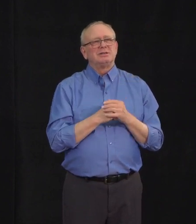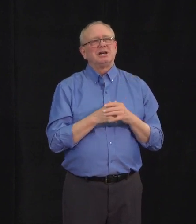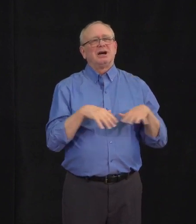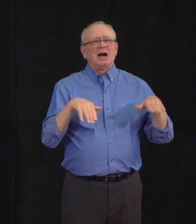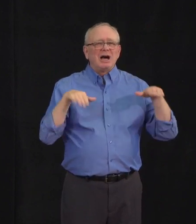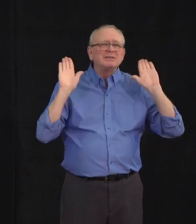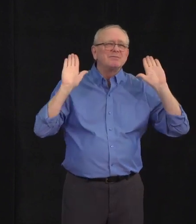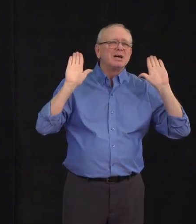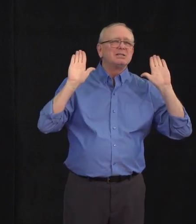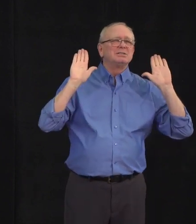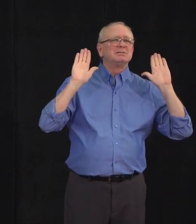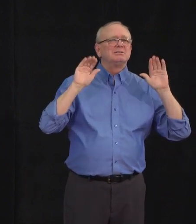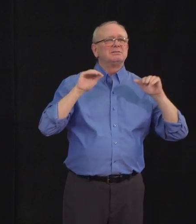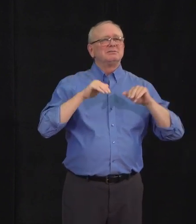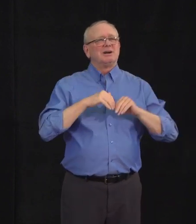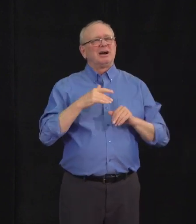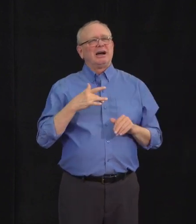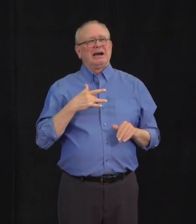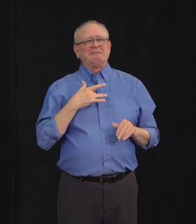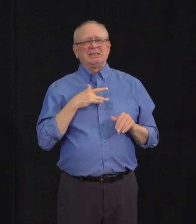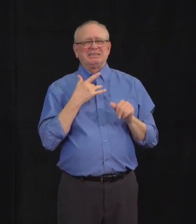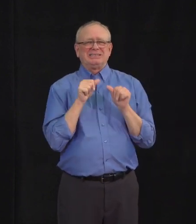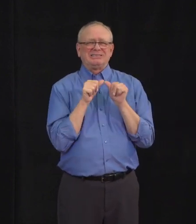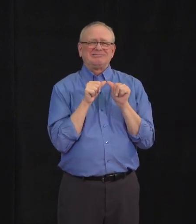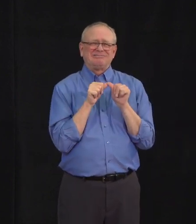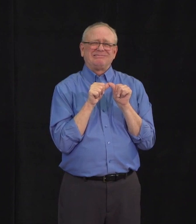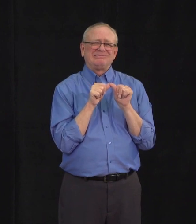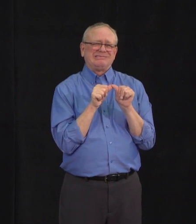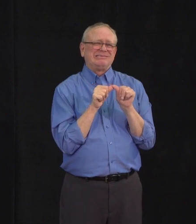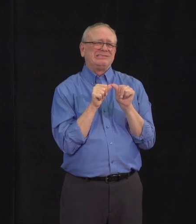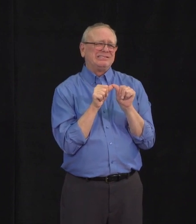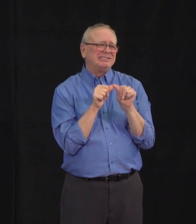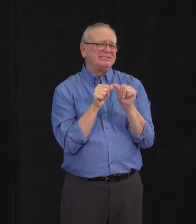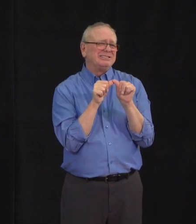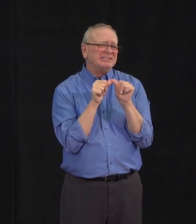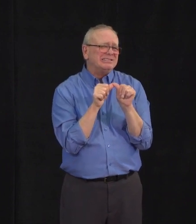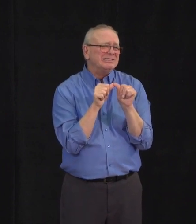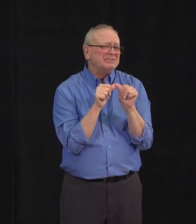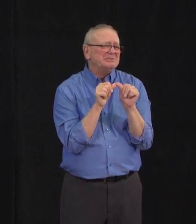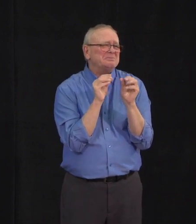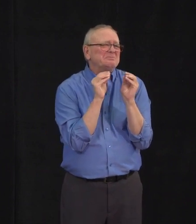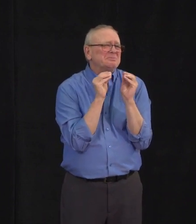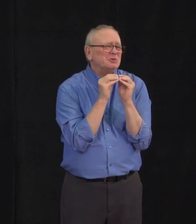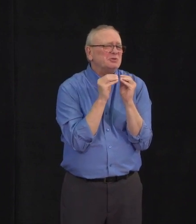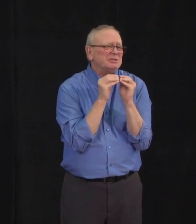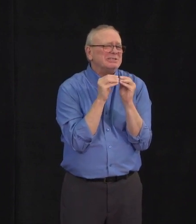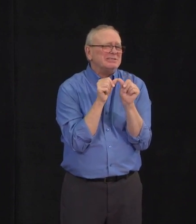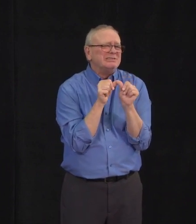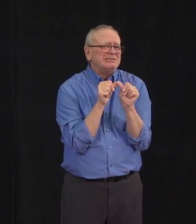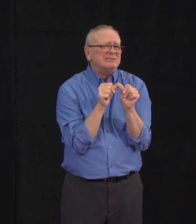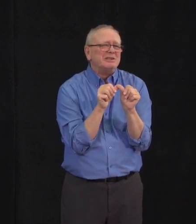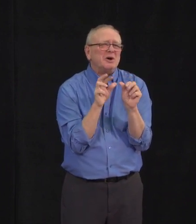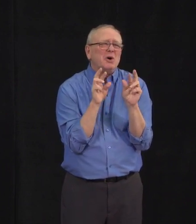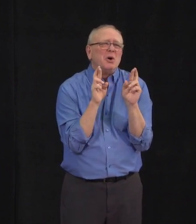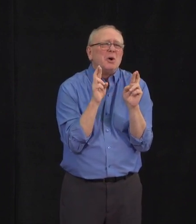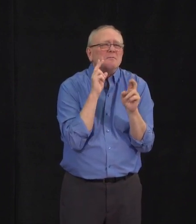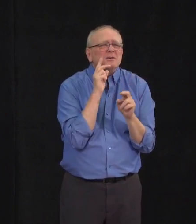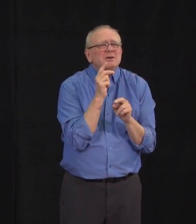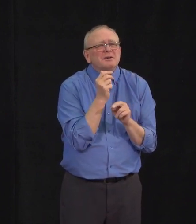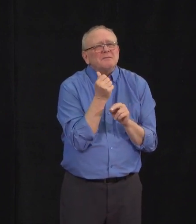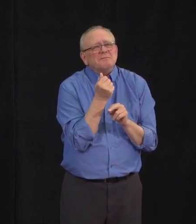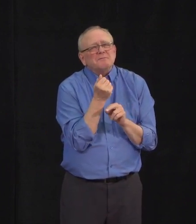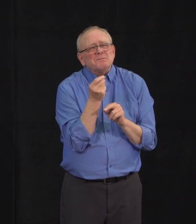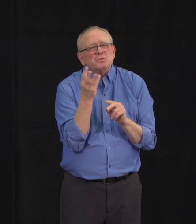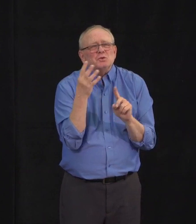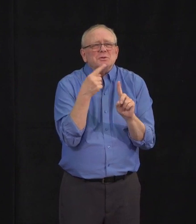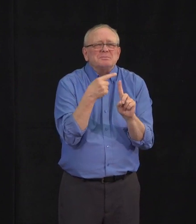come. So I'm hopeful that we can continue those core measures that we need to hold in place for many months, and those are the